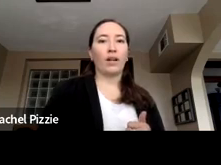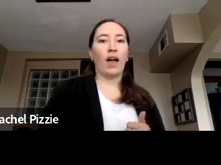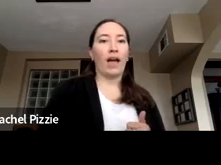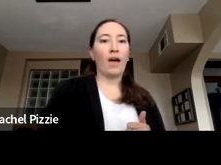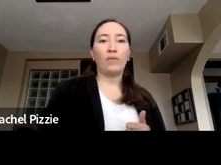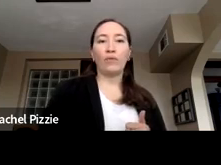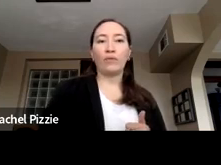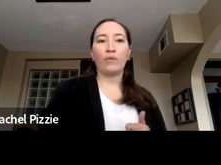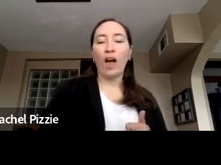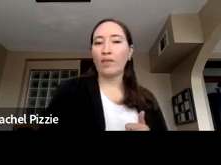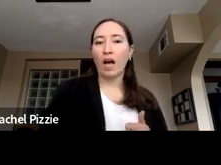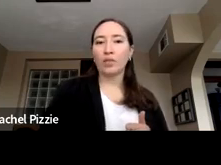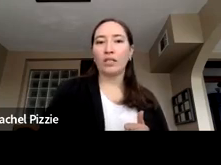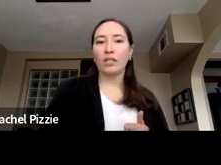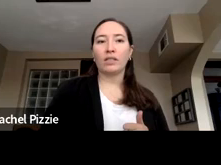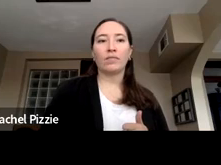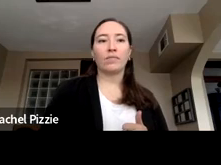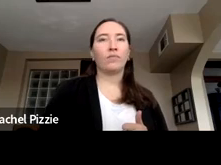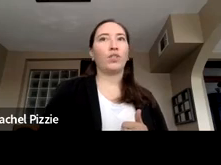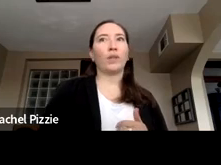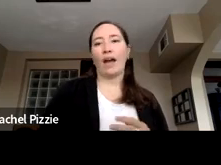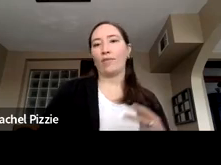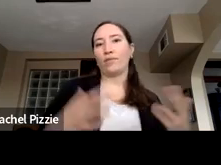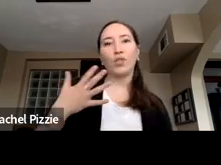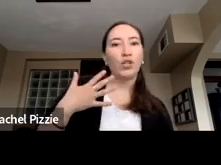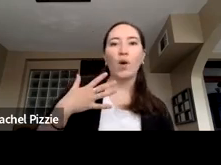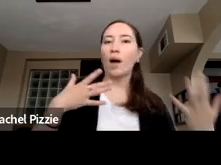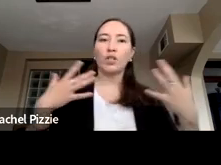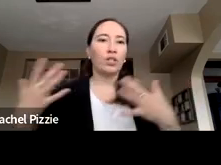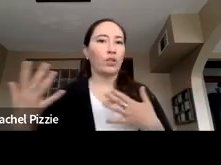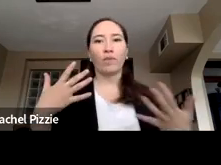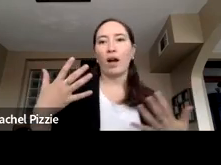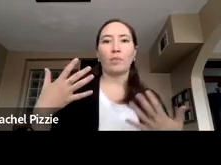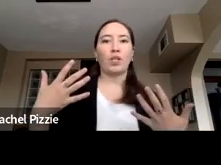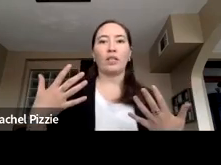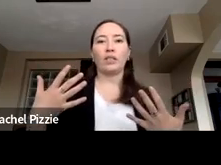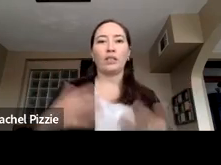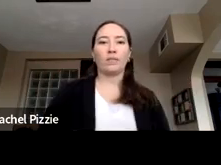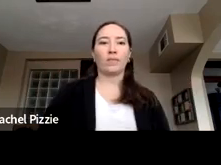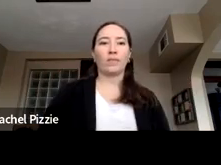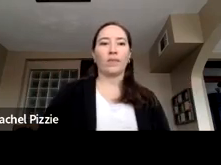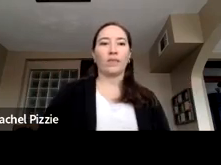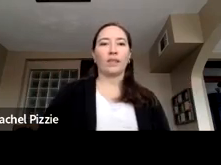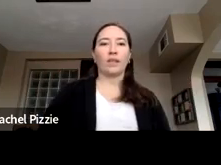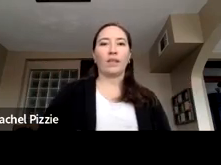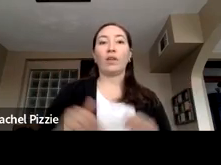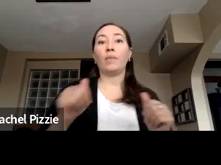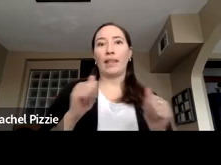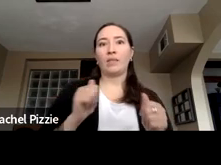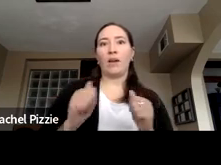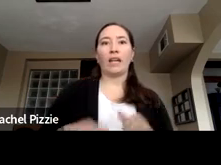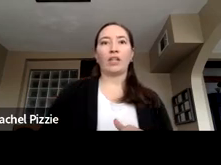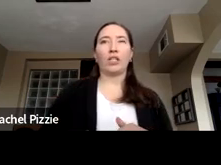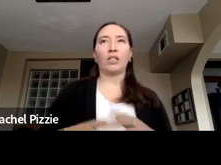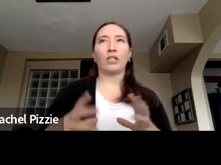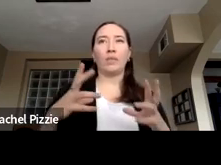So here I have 5 options. You could have 2 options or 3 options. You can make